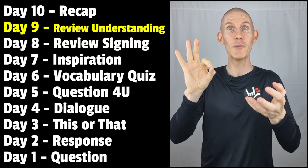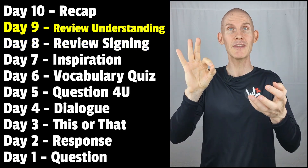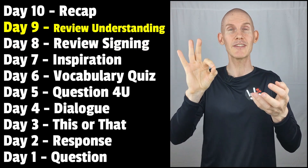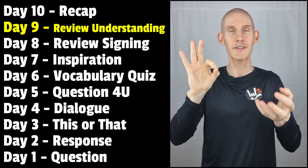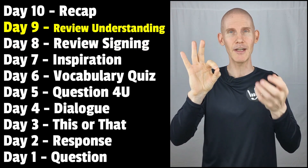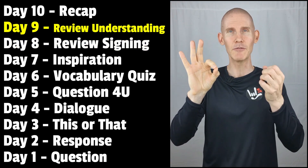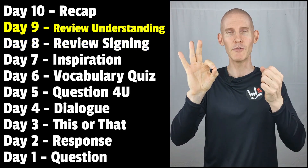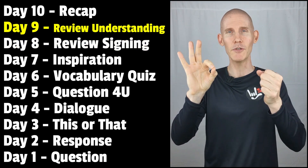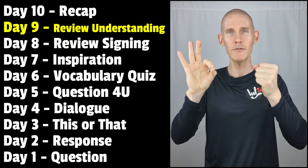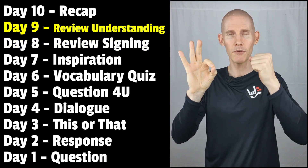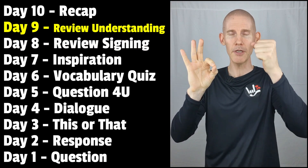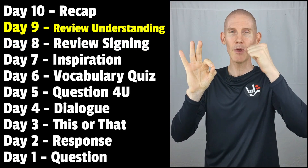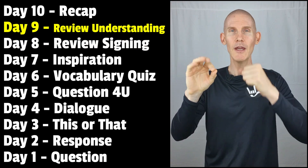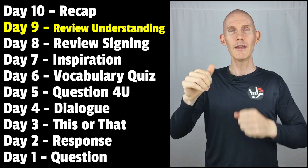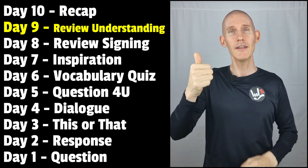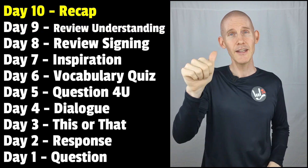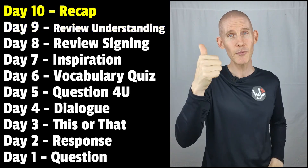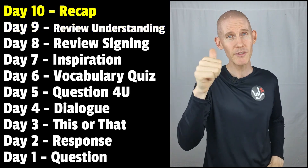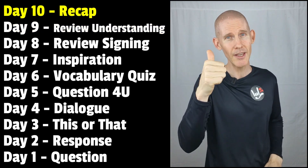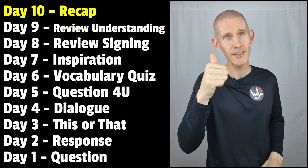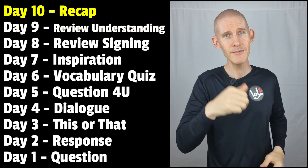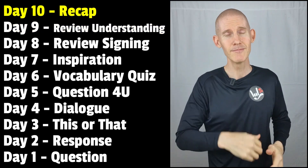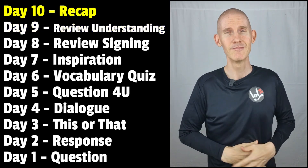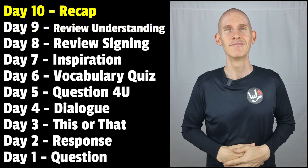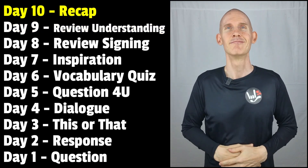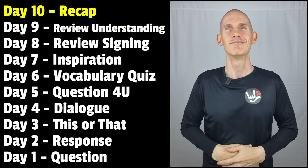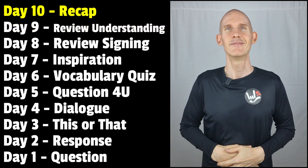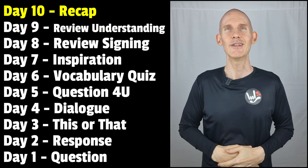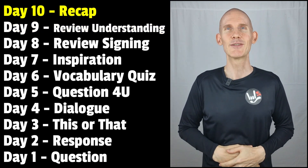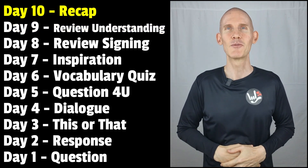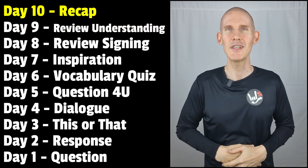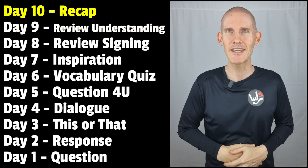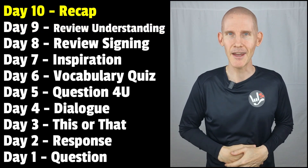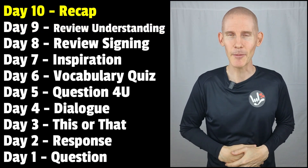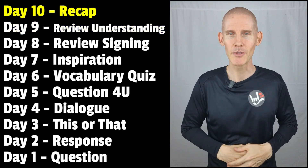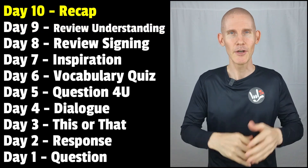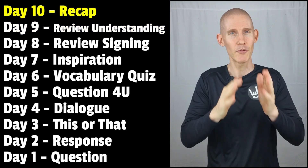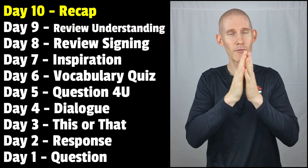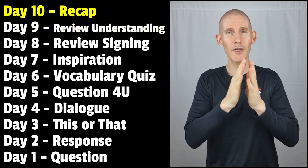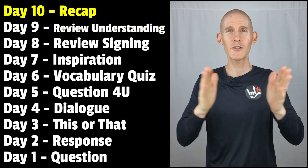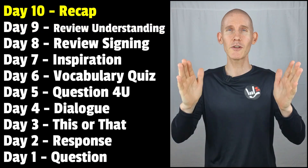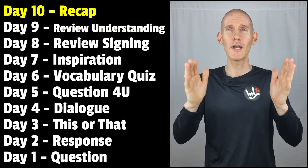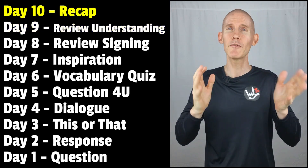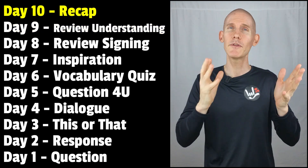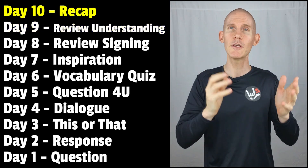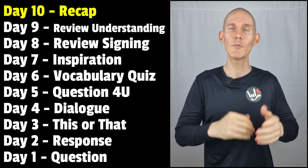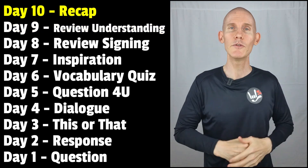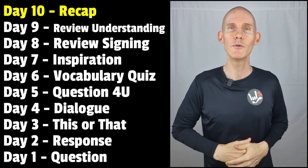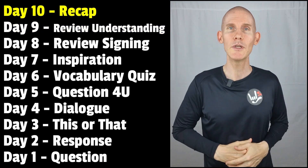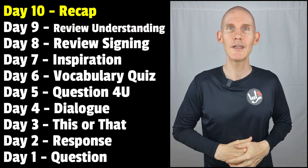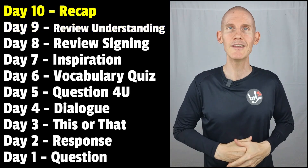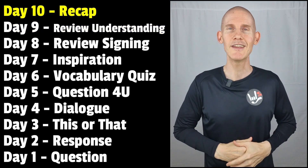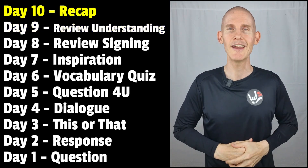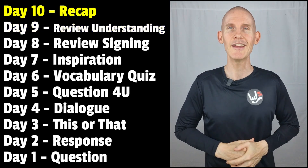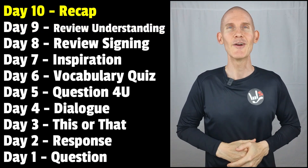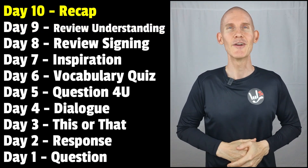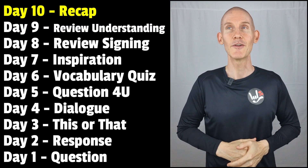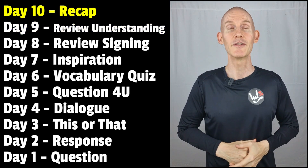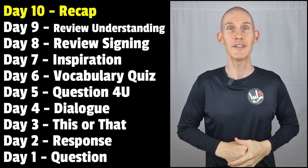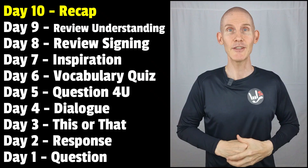the signing review, right? And then day number 10 is recap, a reflection on everything you've been doing in days